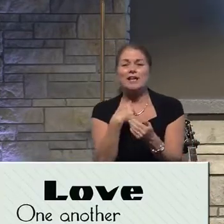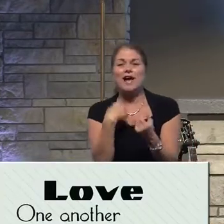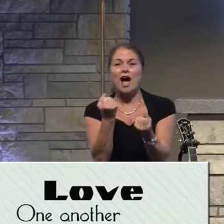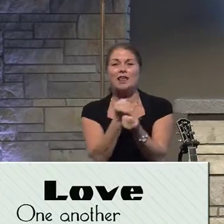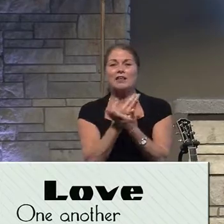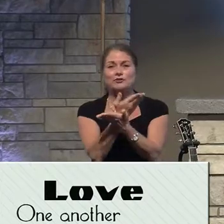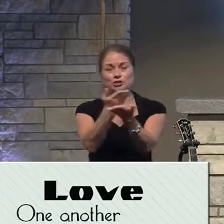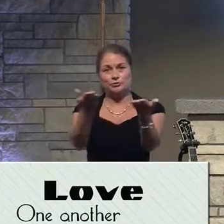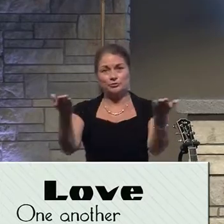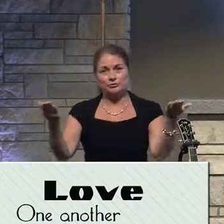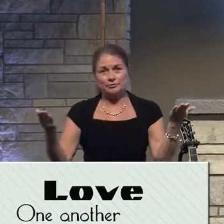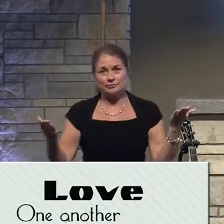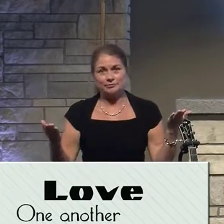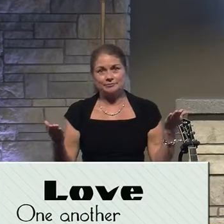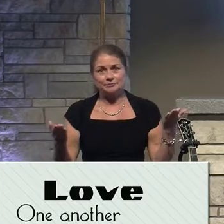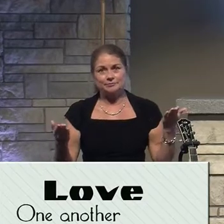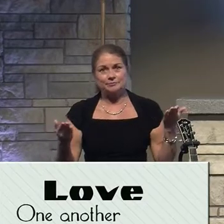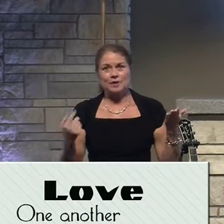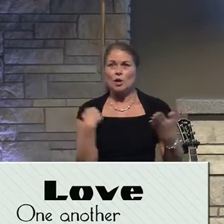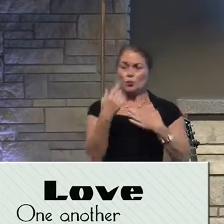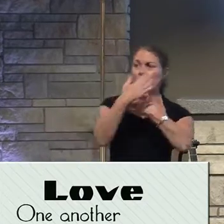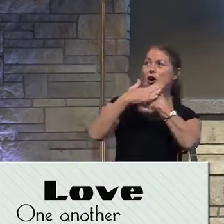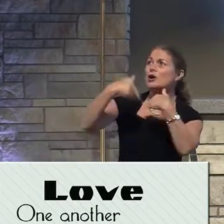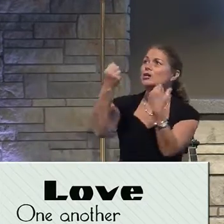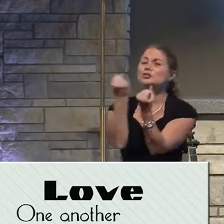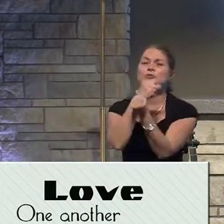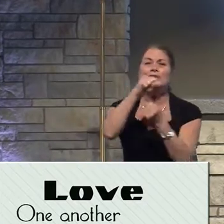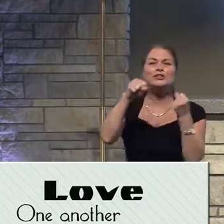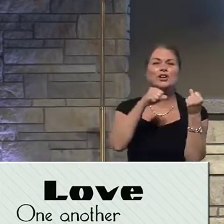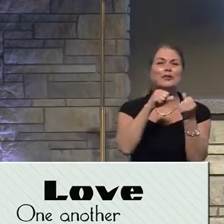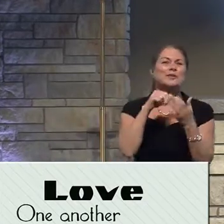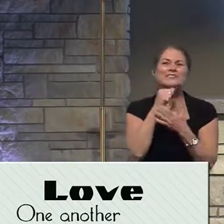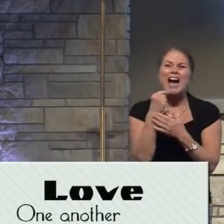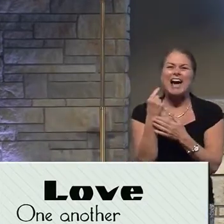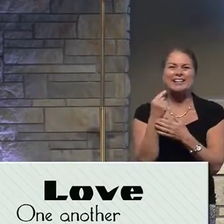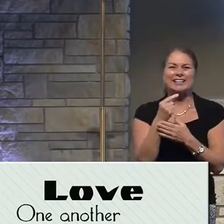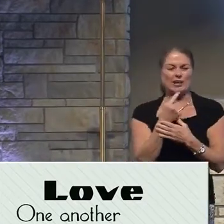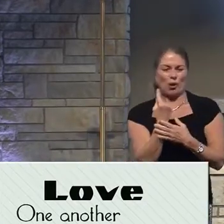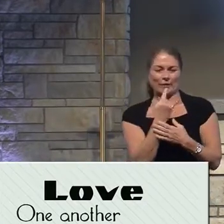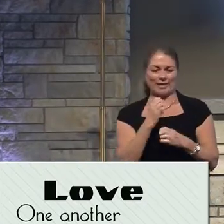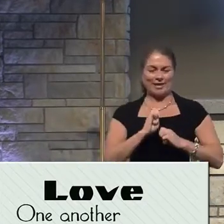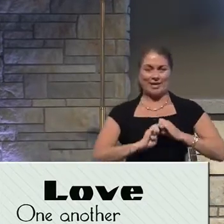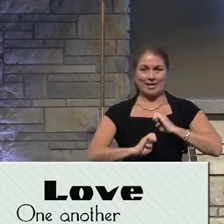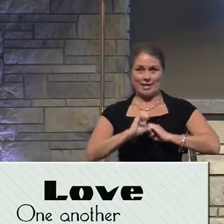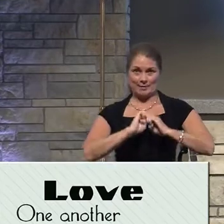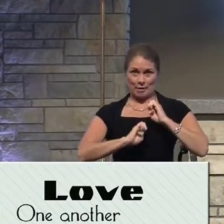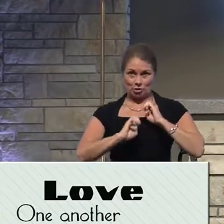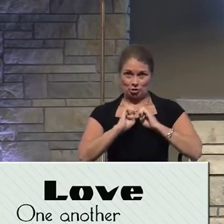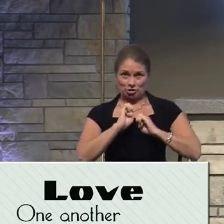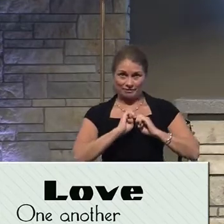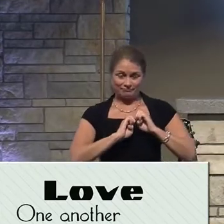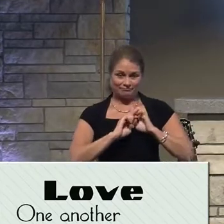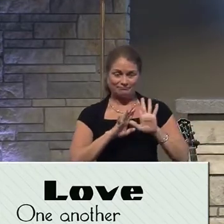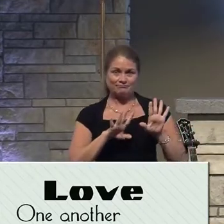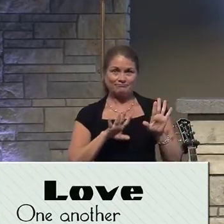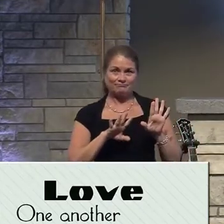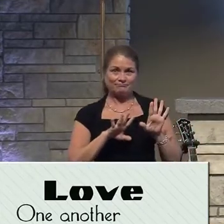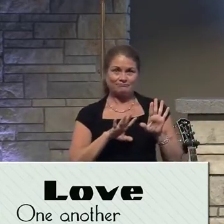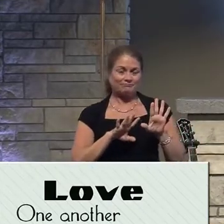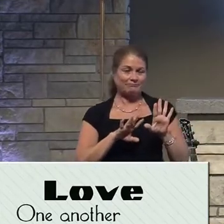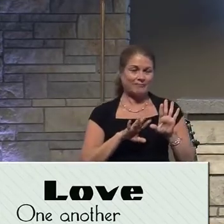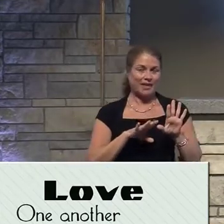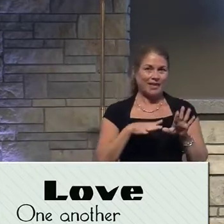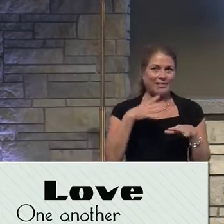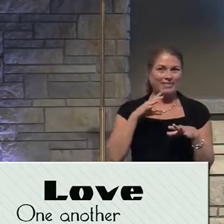loved you. We're called to love one another. That's not just emotionally. That's a decision